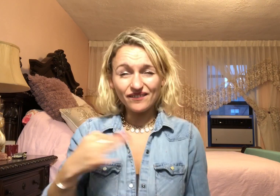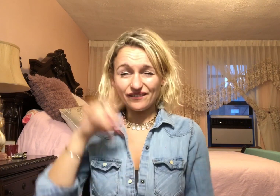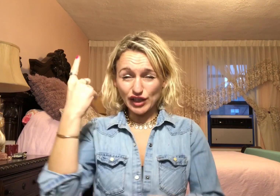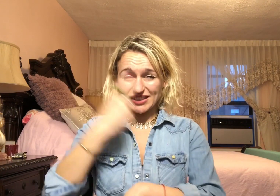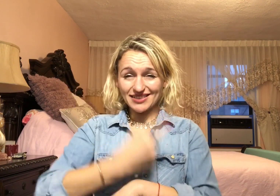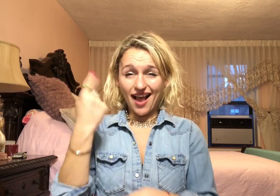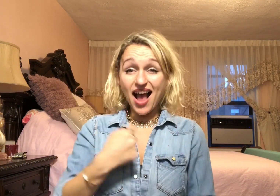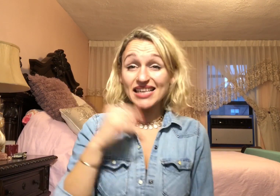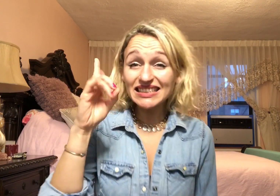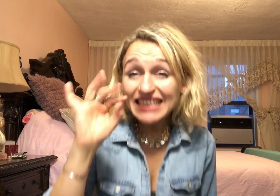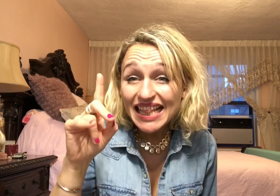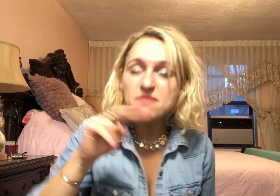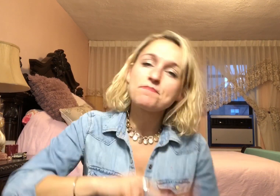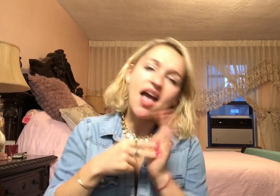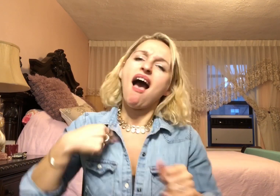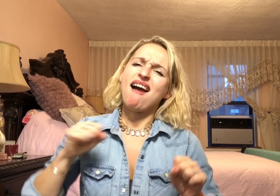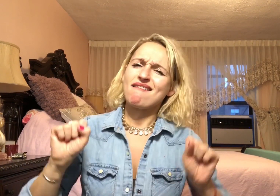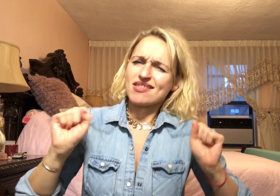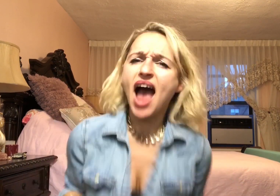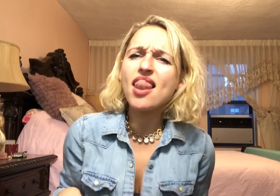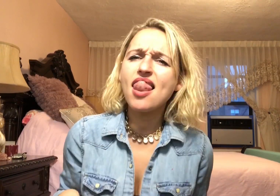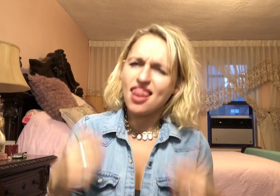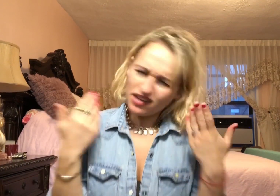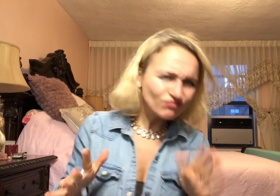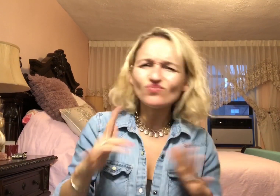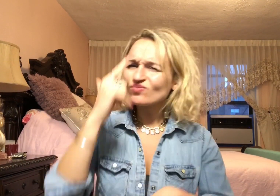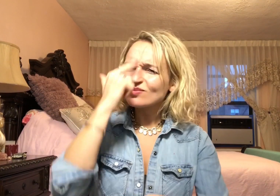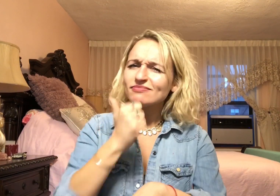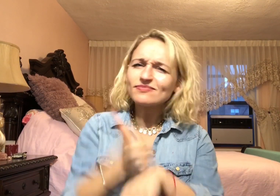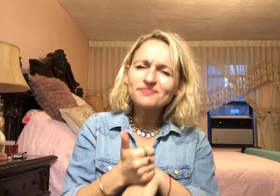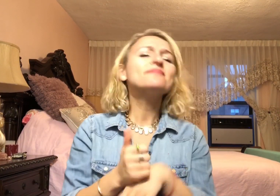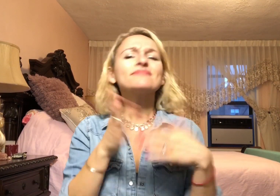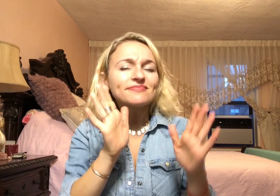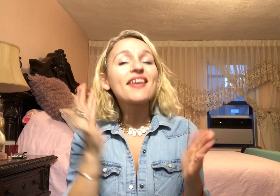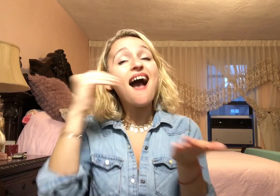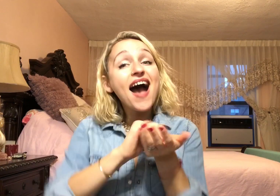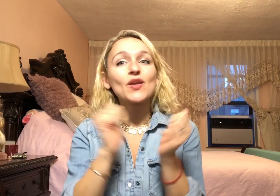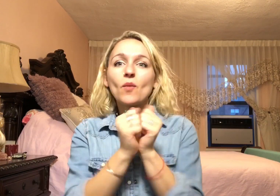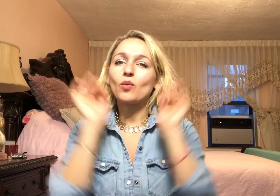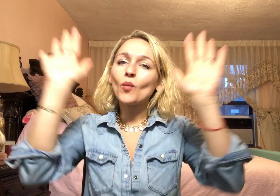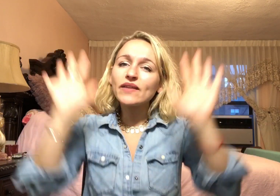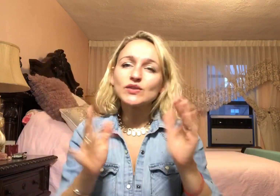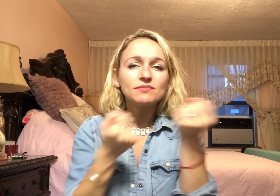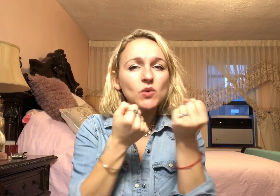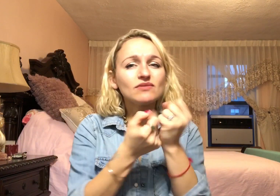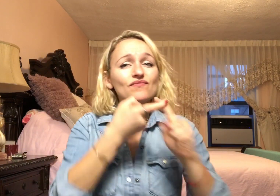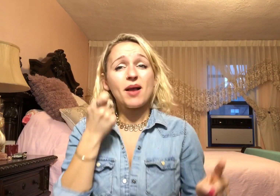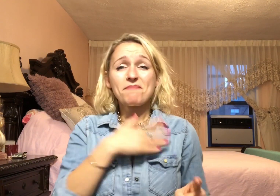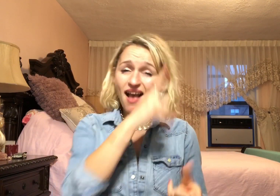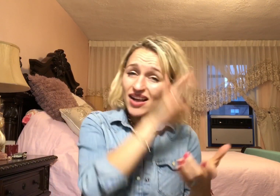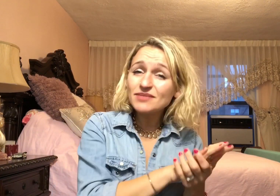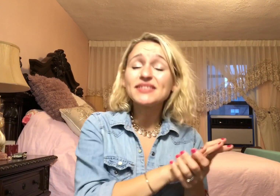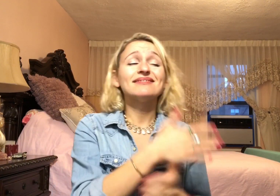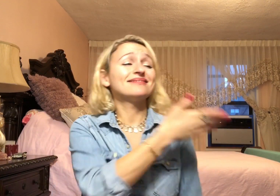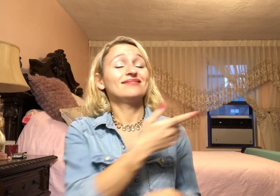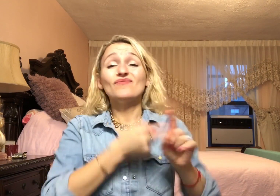stay positive. If I did it the first day, I can do it. And I had the support of my wonderful husband, my friends,